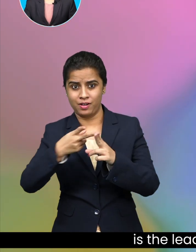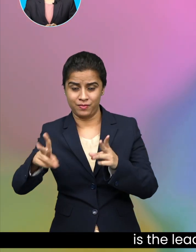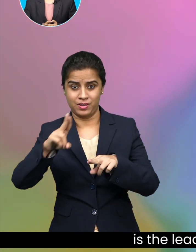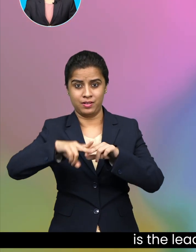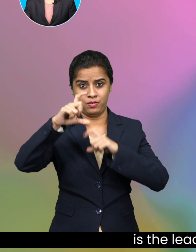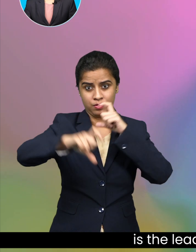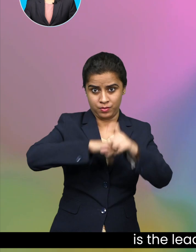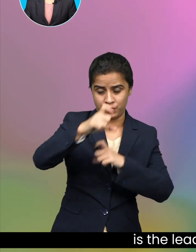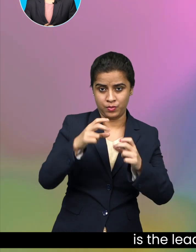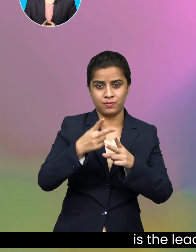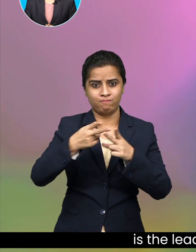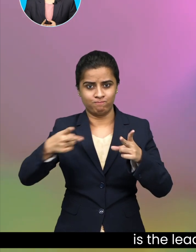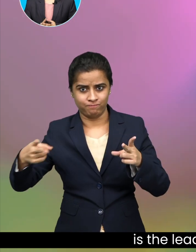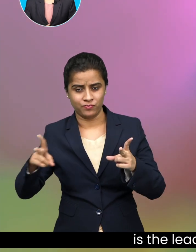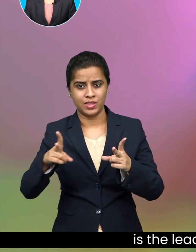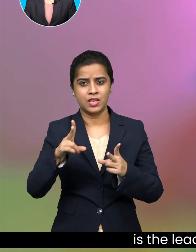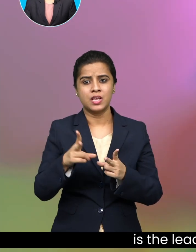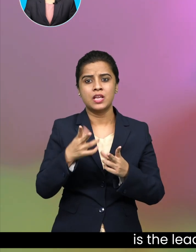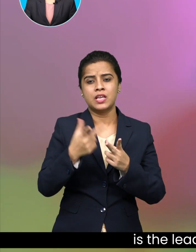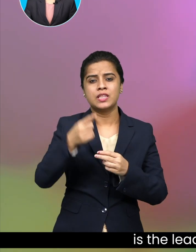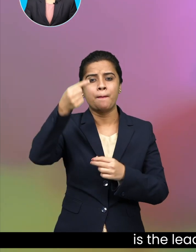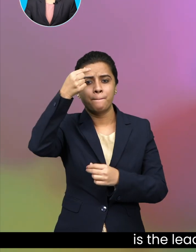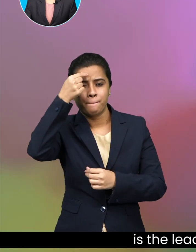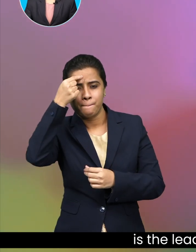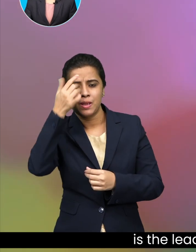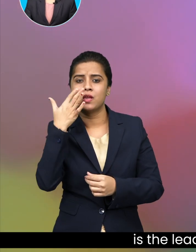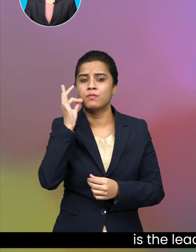the leading pollution of water sources.